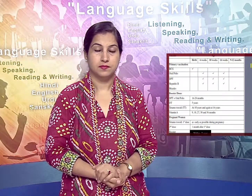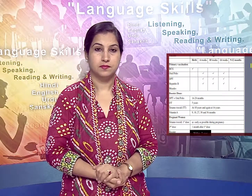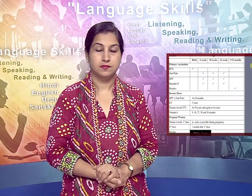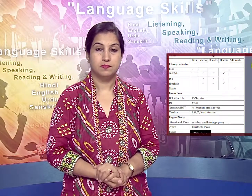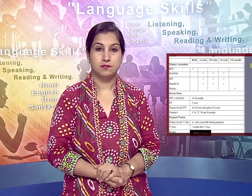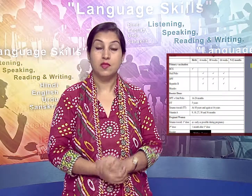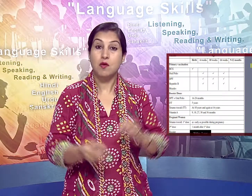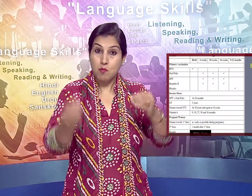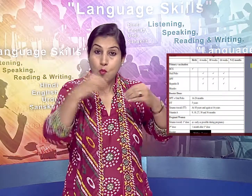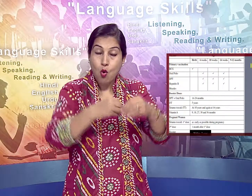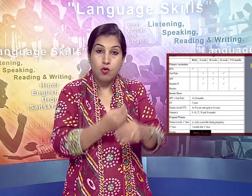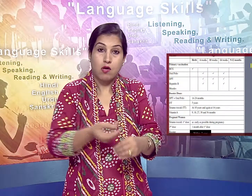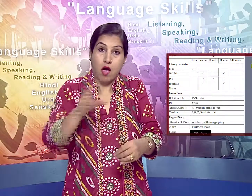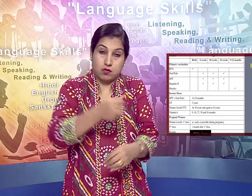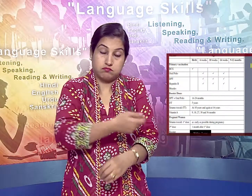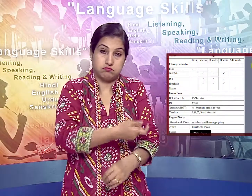There are some more booster doses